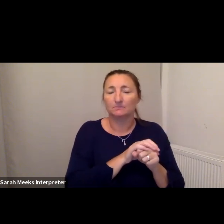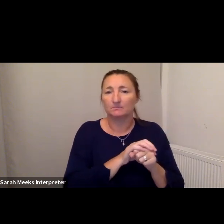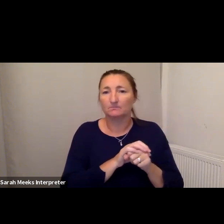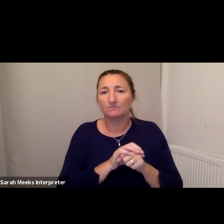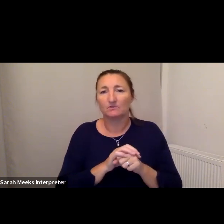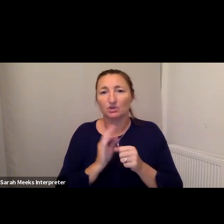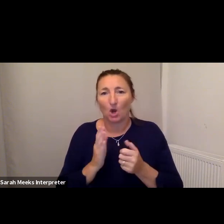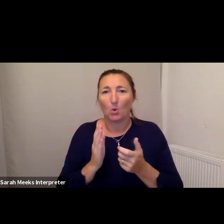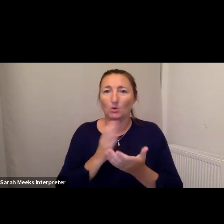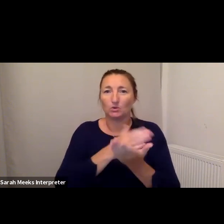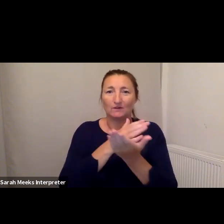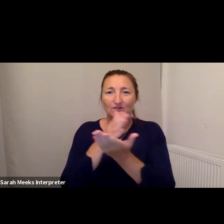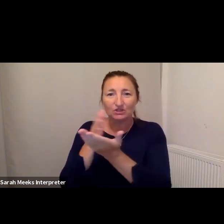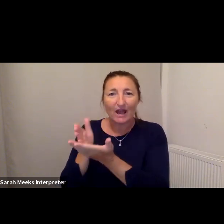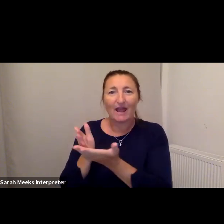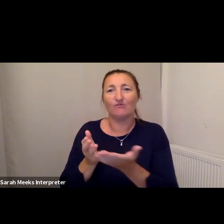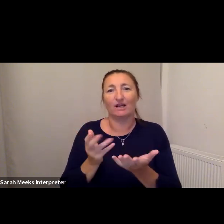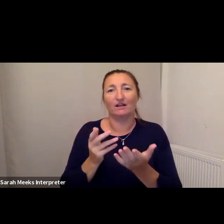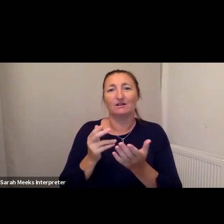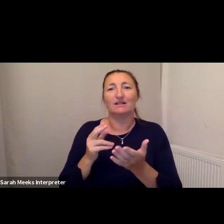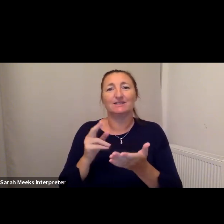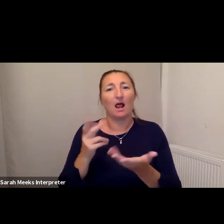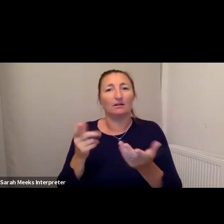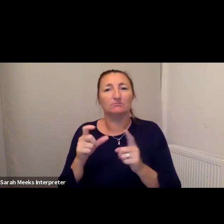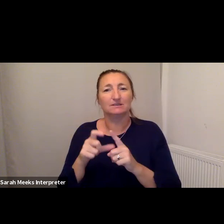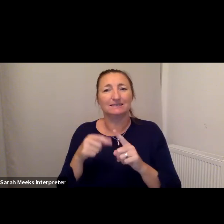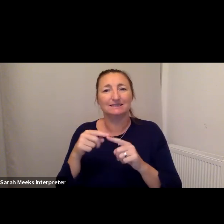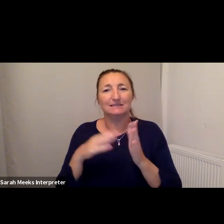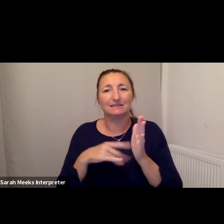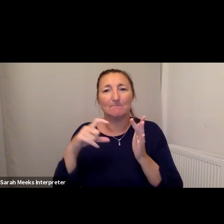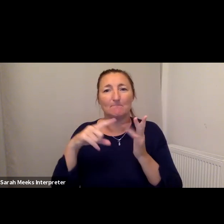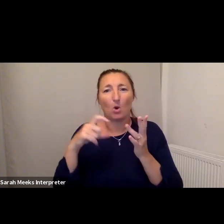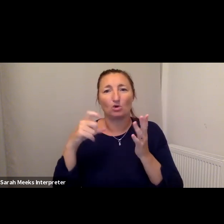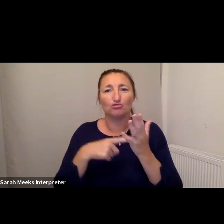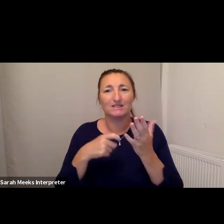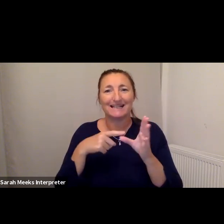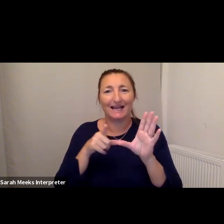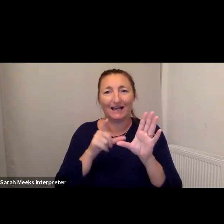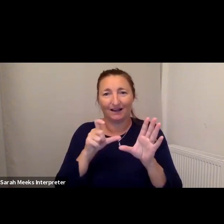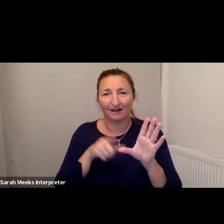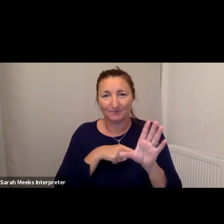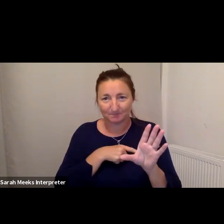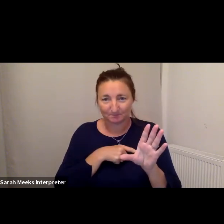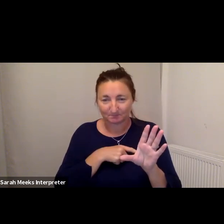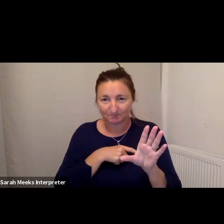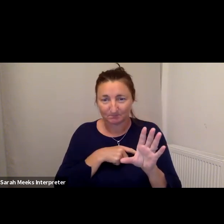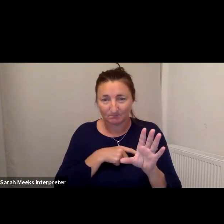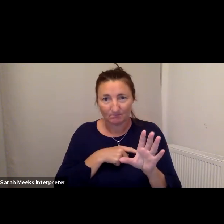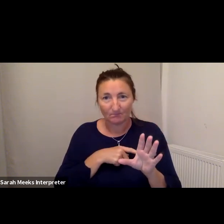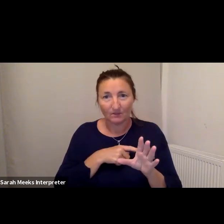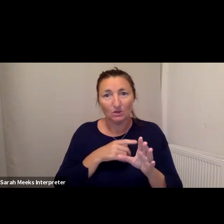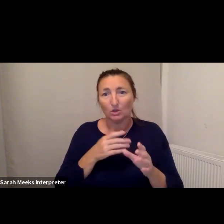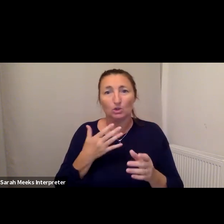it's democratizing innovation. You know, you no longer need a very expensive